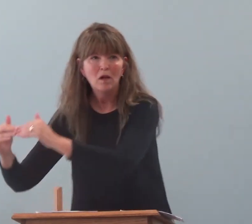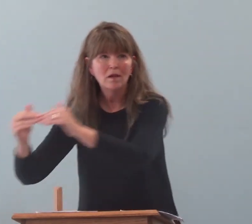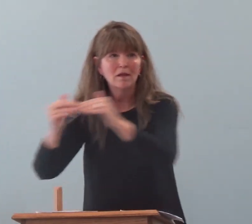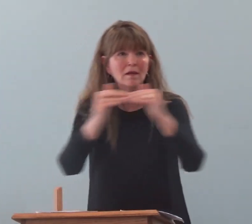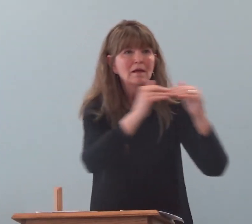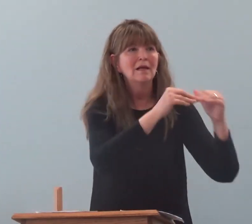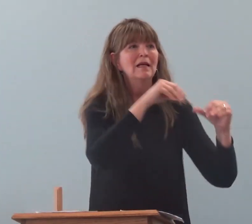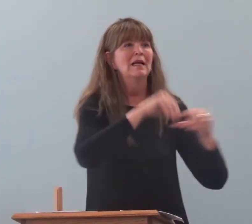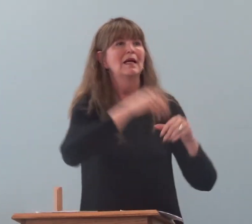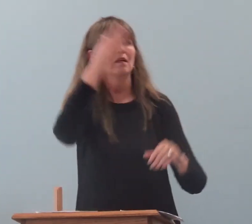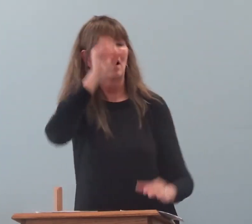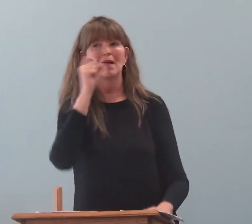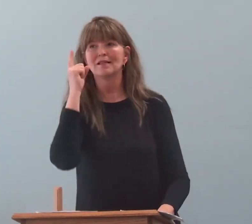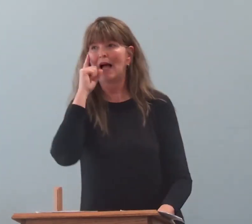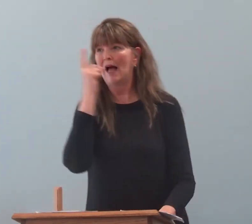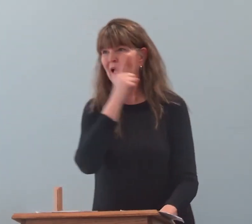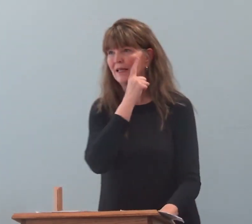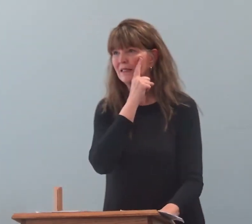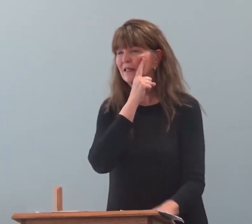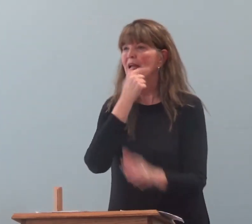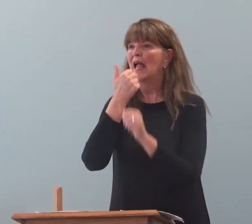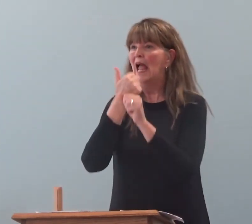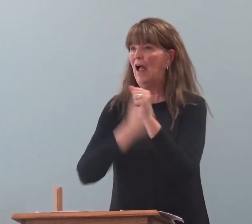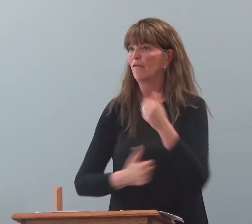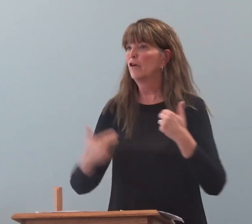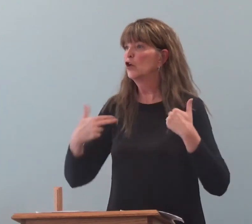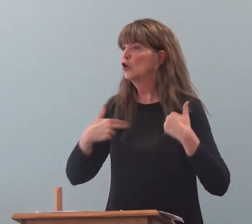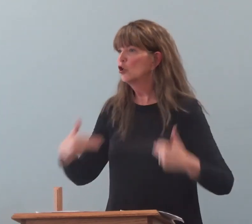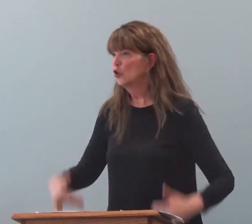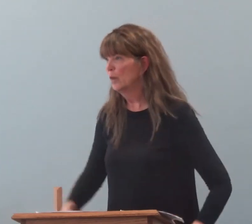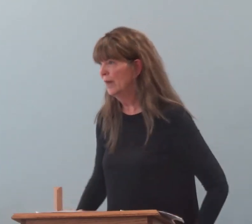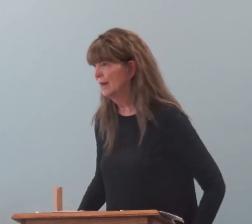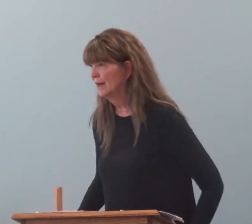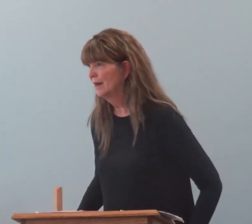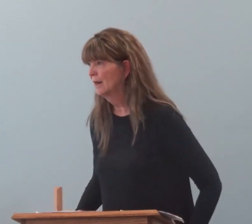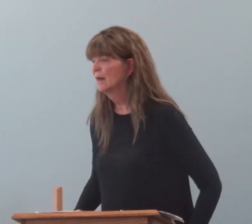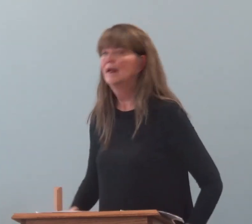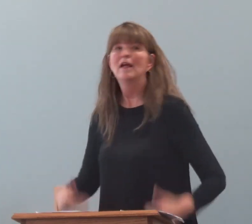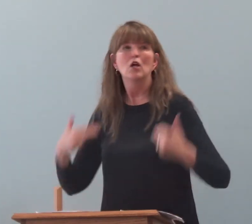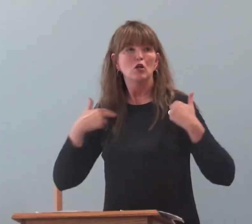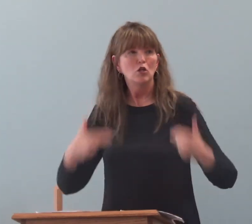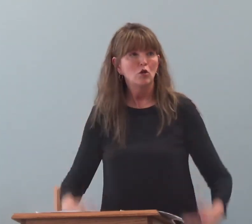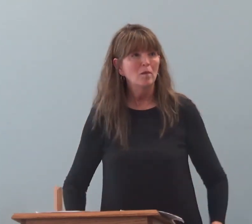We are all equal in the eyes of God. Every human,